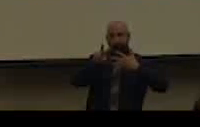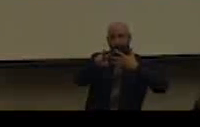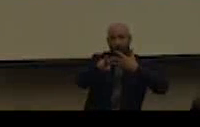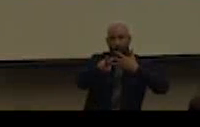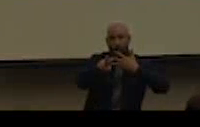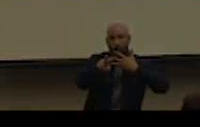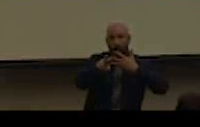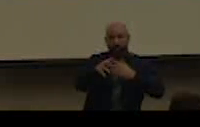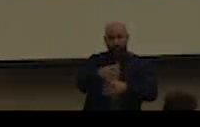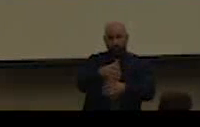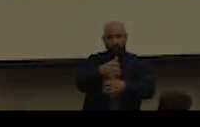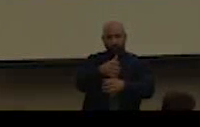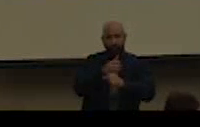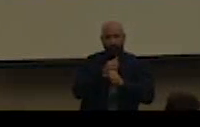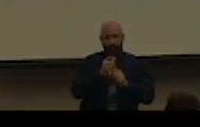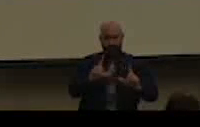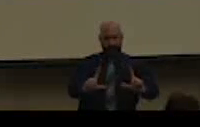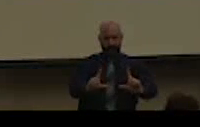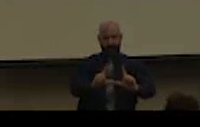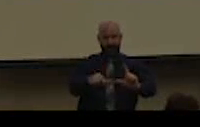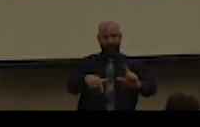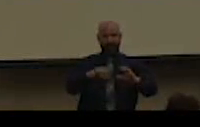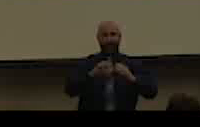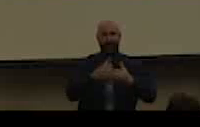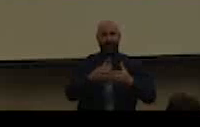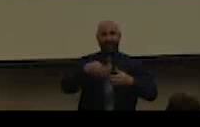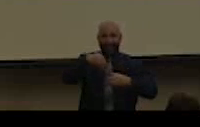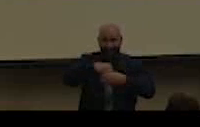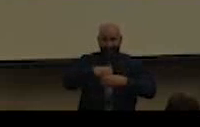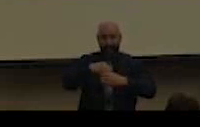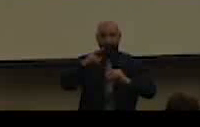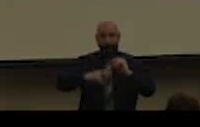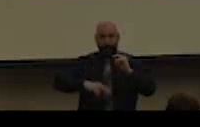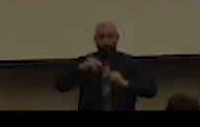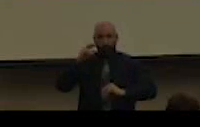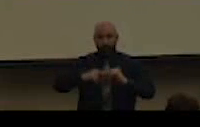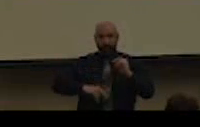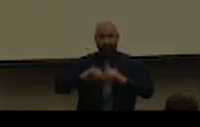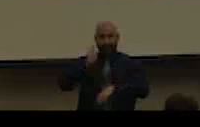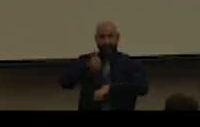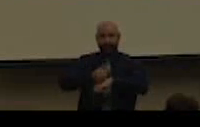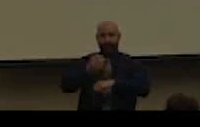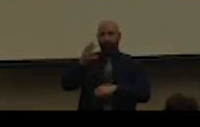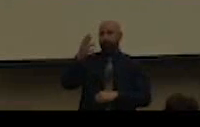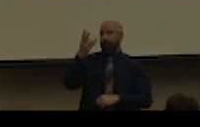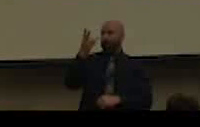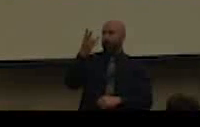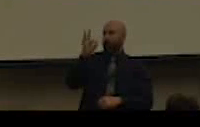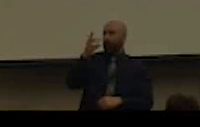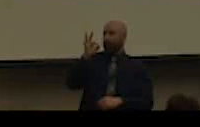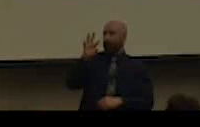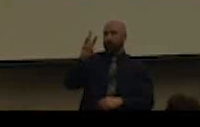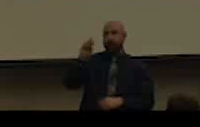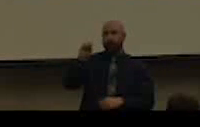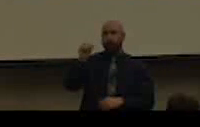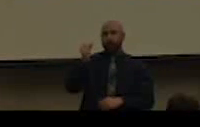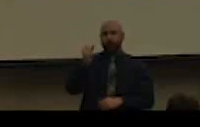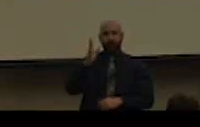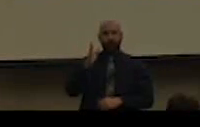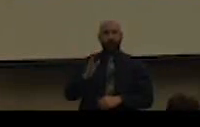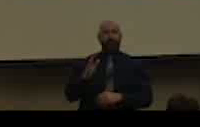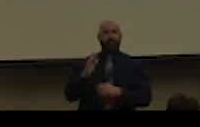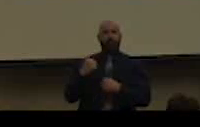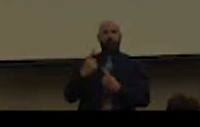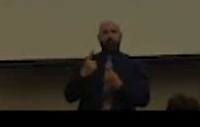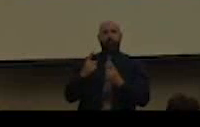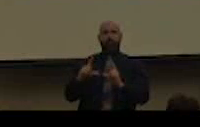classroom licensed that's in a building that was built in the 60s probably, never been licensed, and so just